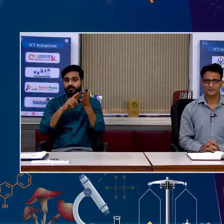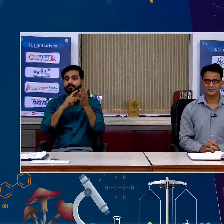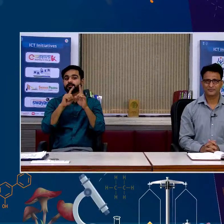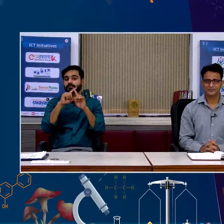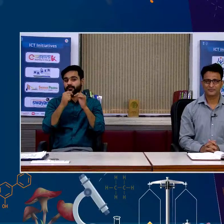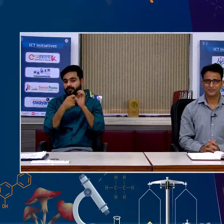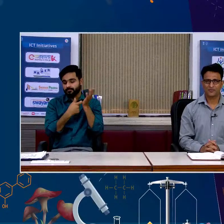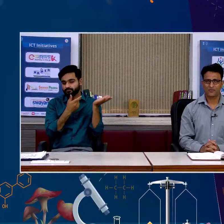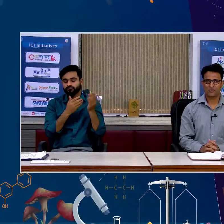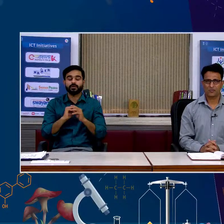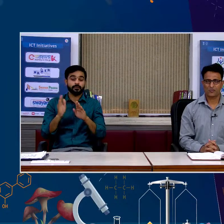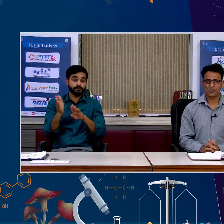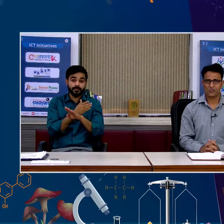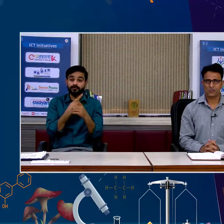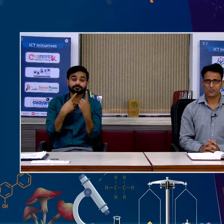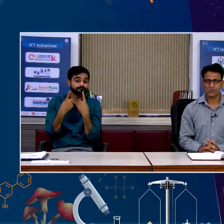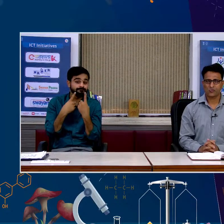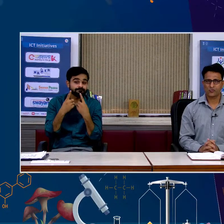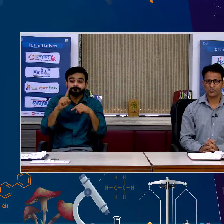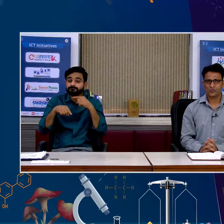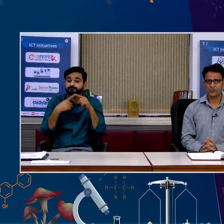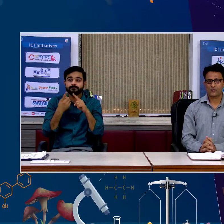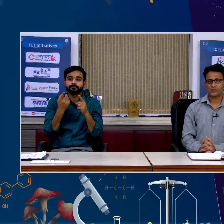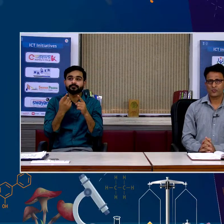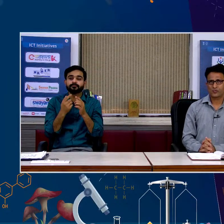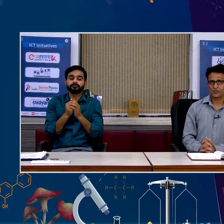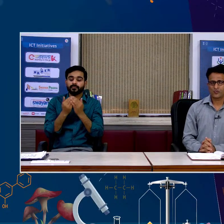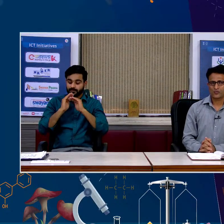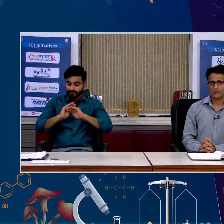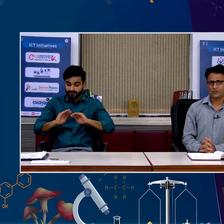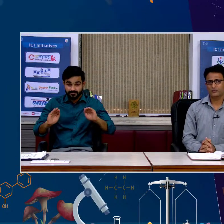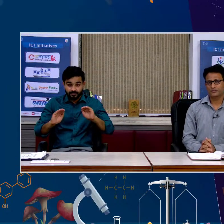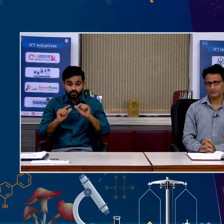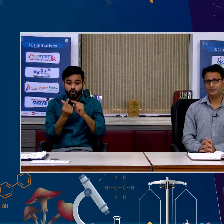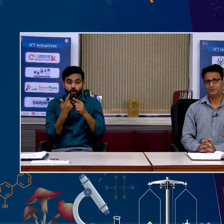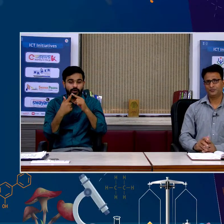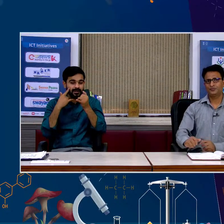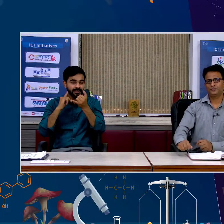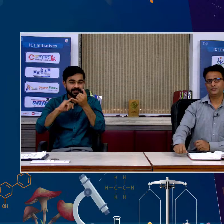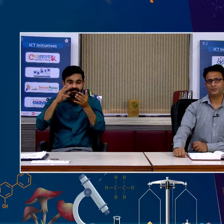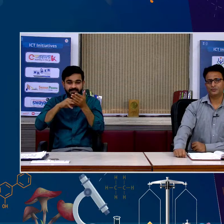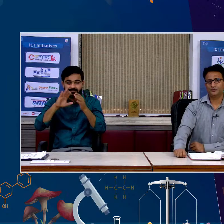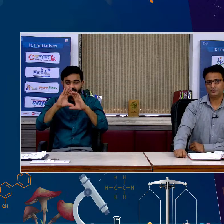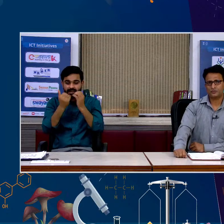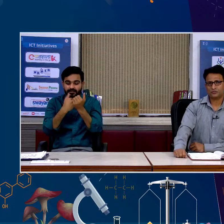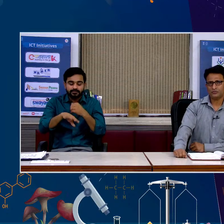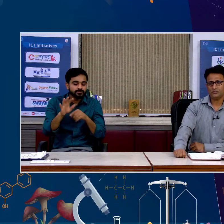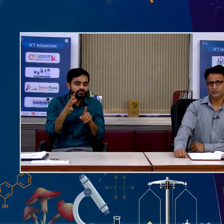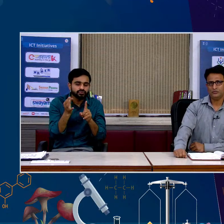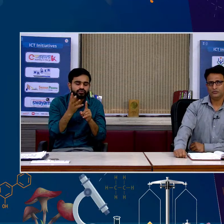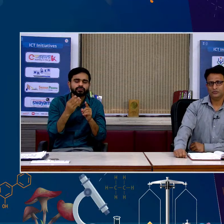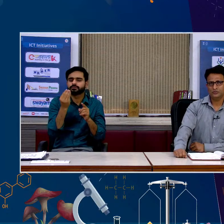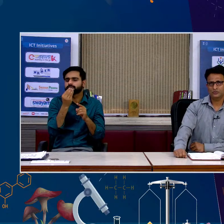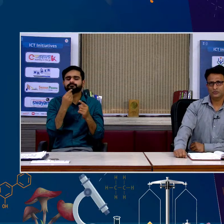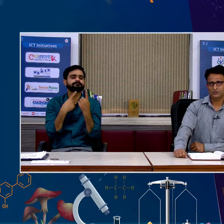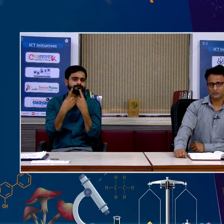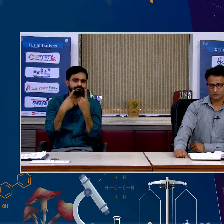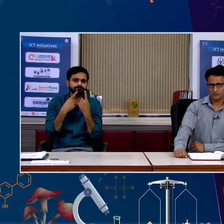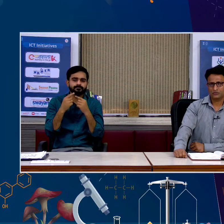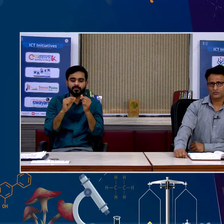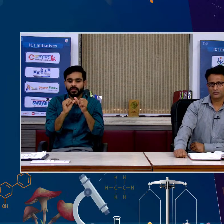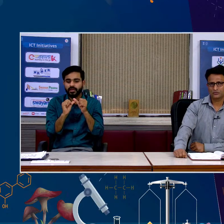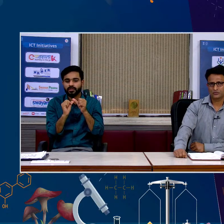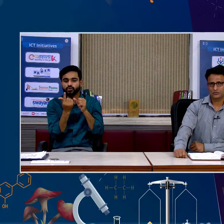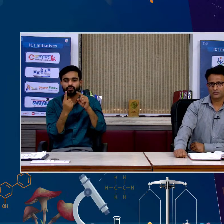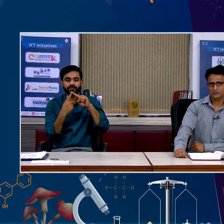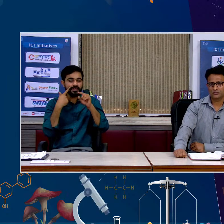Before we start talking about what to do with a autistic child in the classroom, let's talk a little bit about autism.